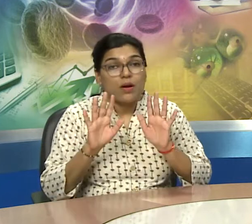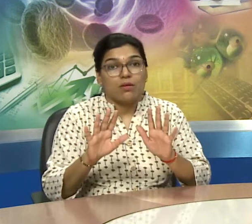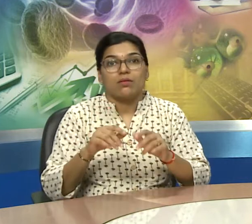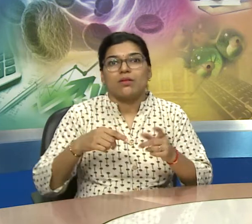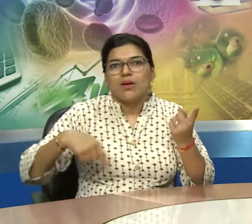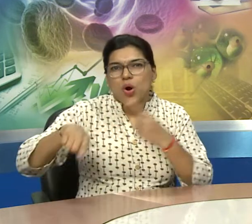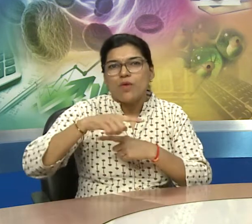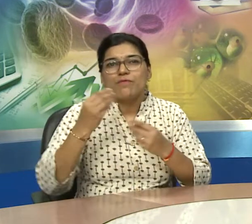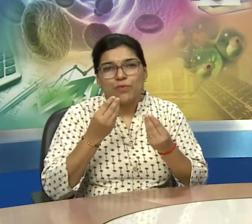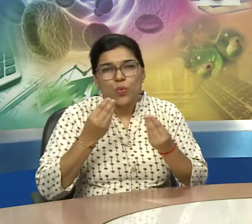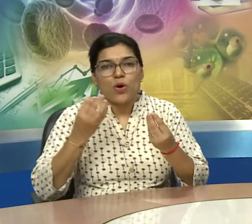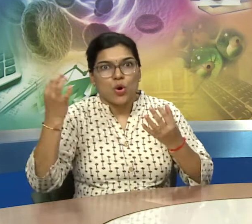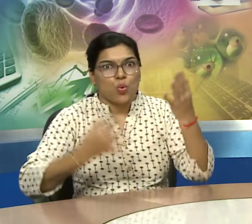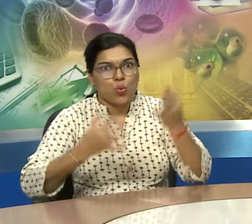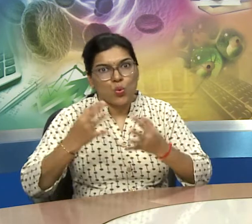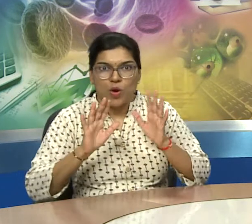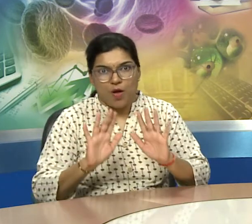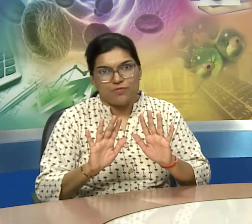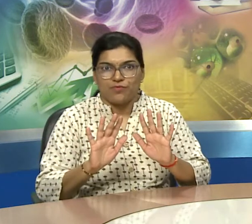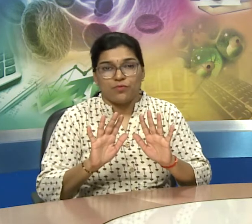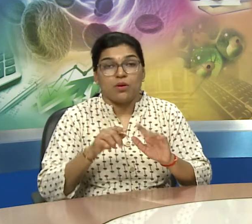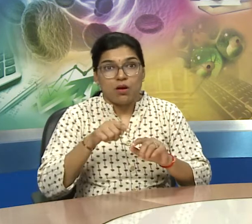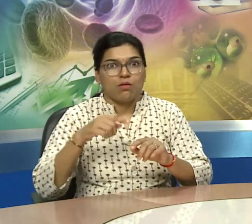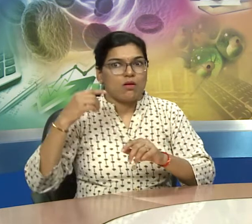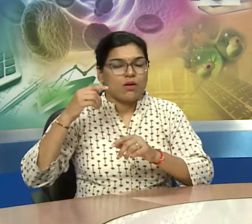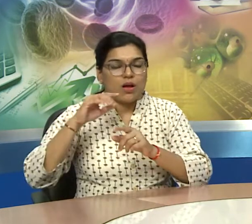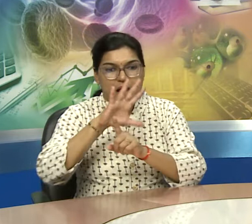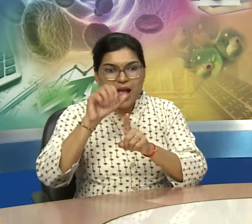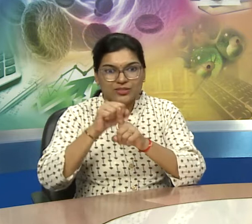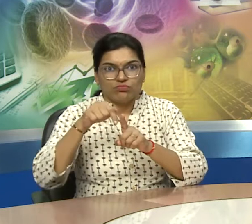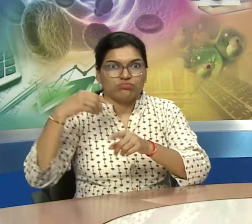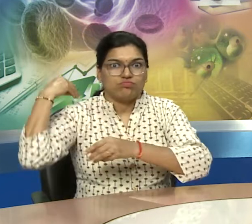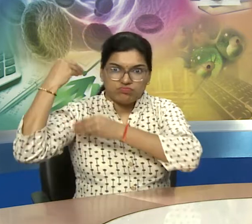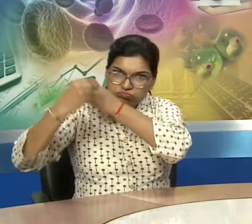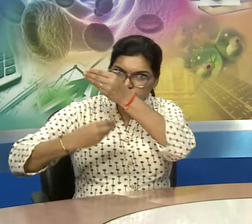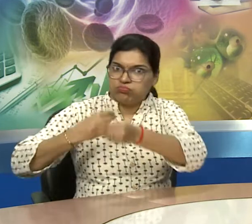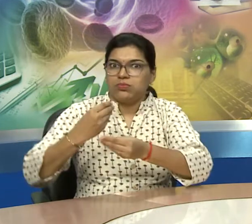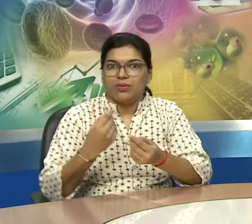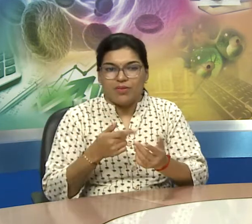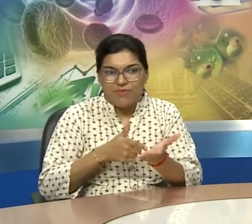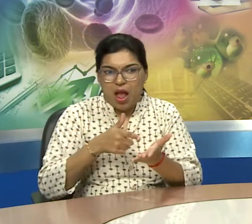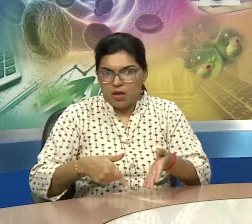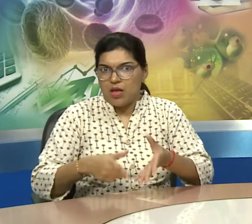This can be considered in another words, like we can say that the modern man